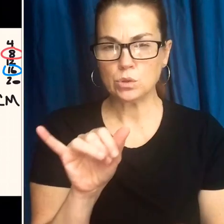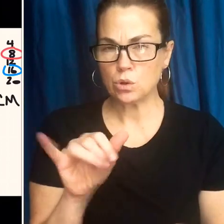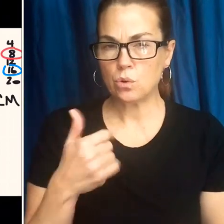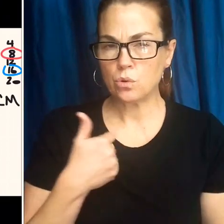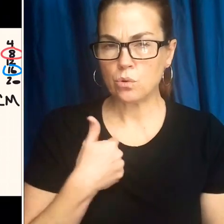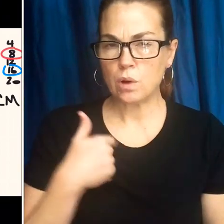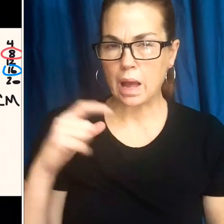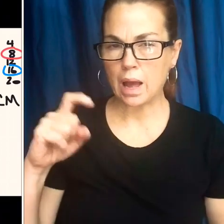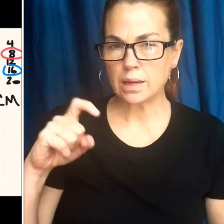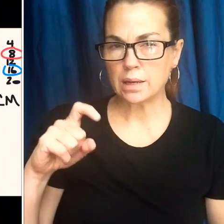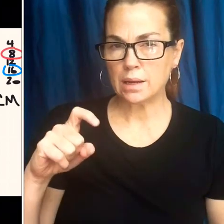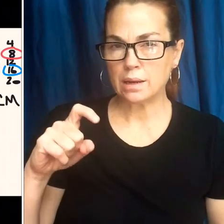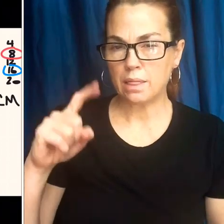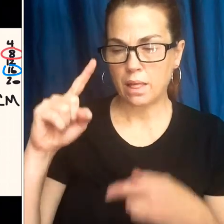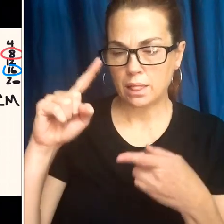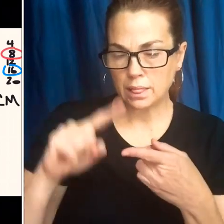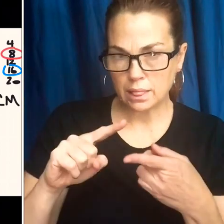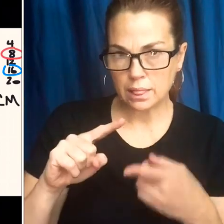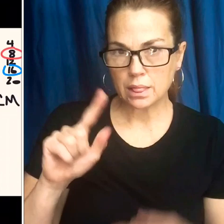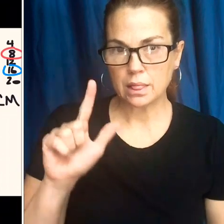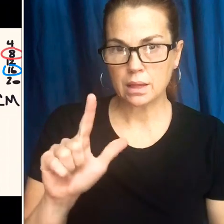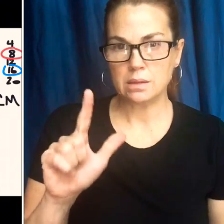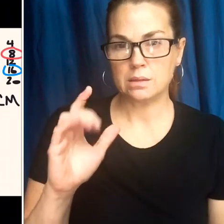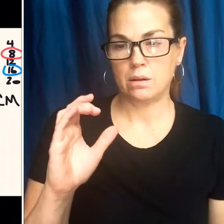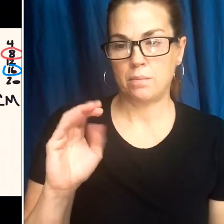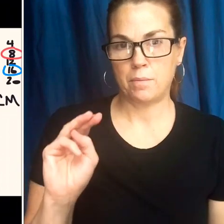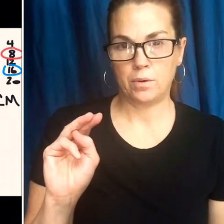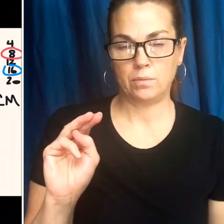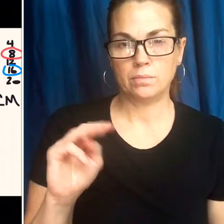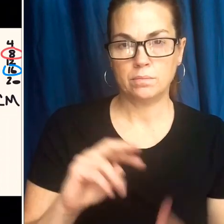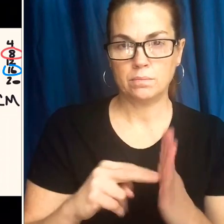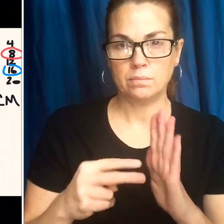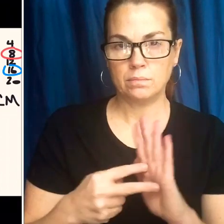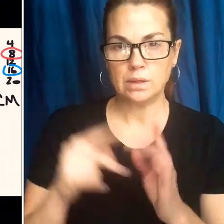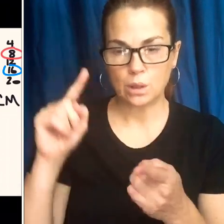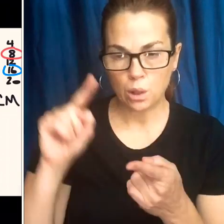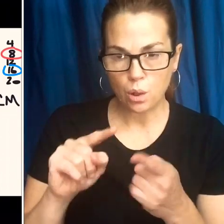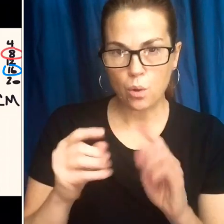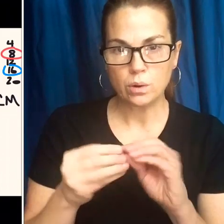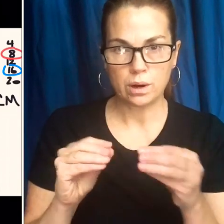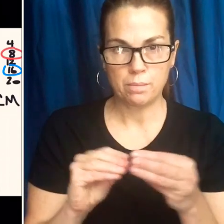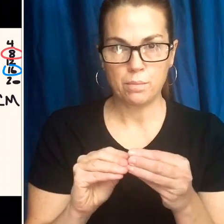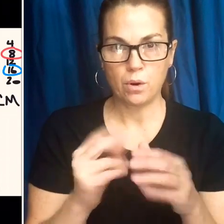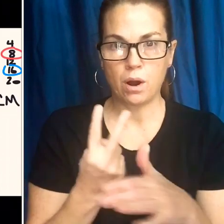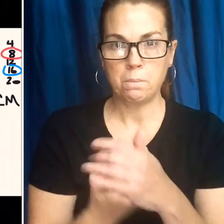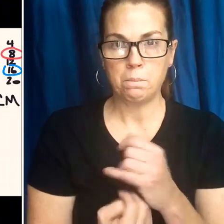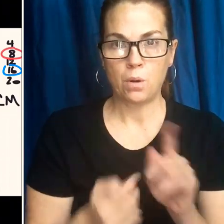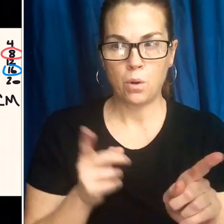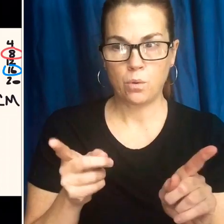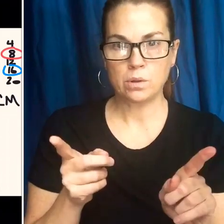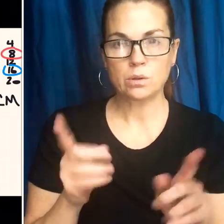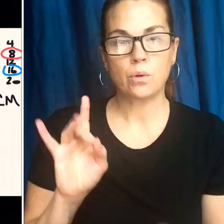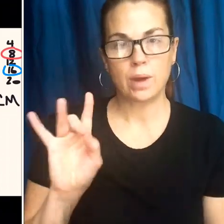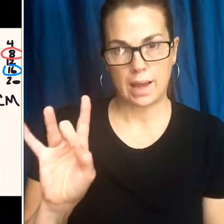case is 8. So -3/8 stays the same since its denominator was already